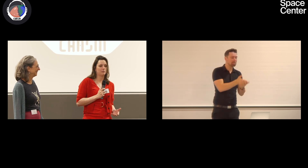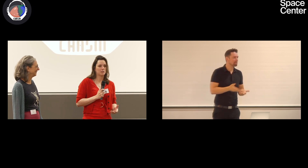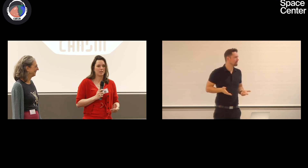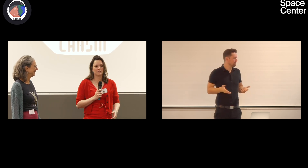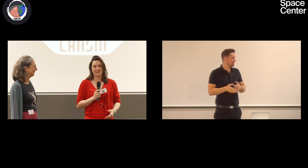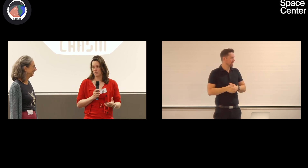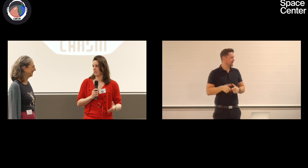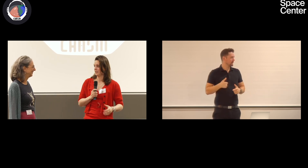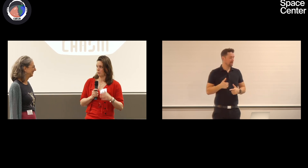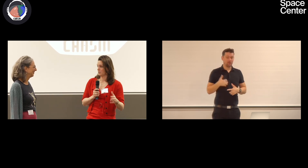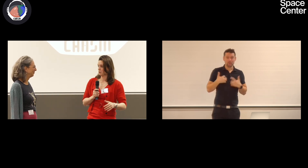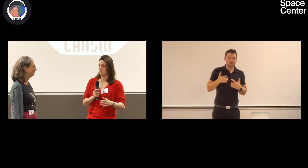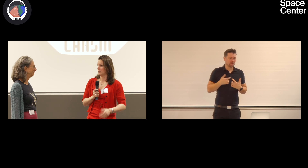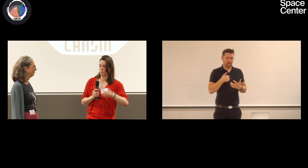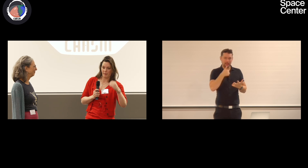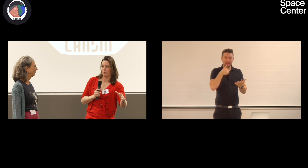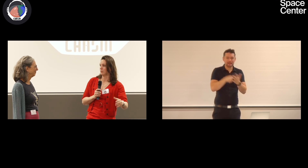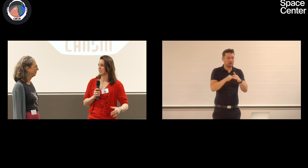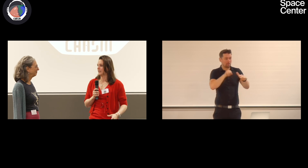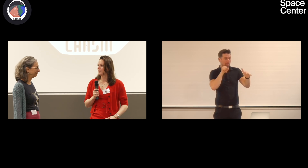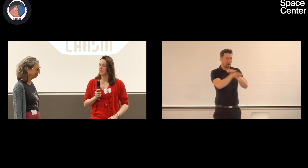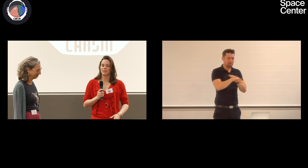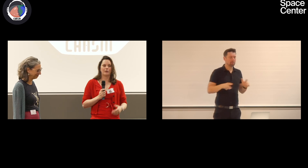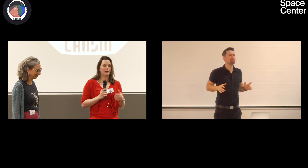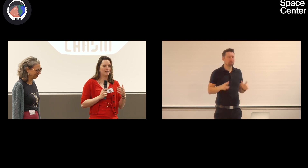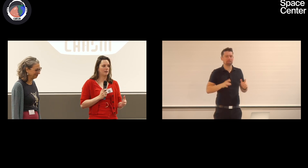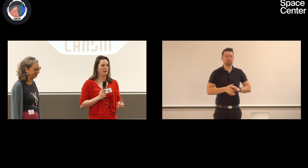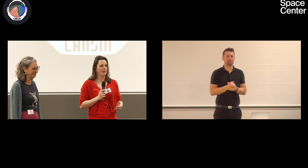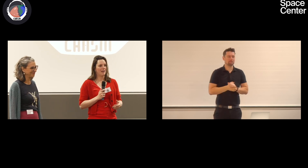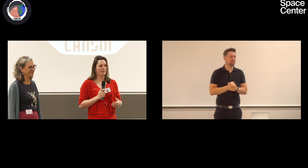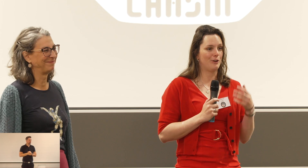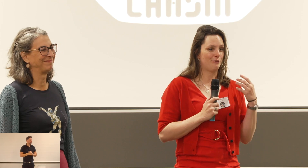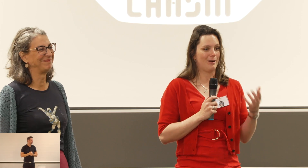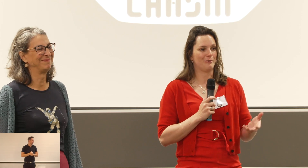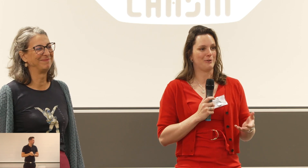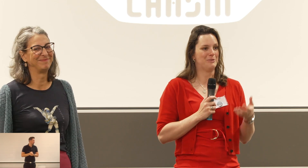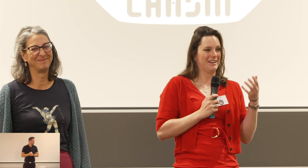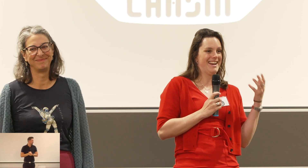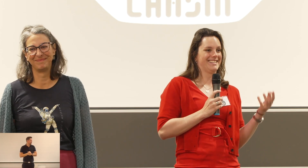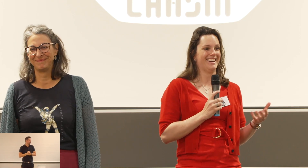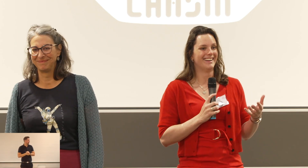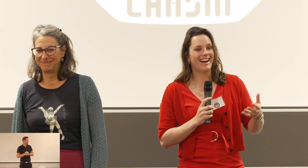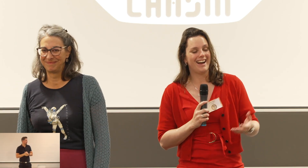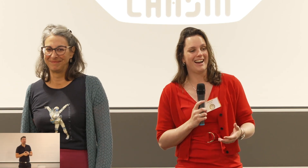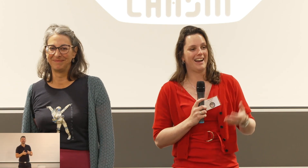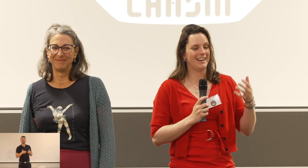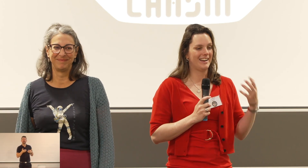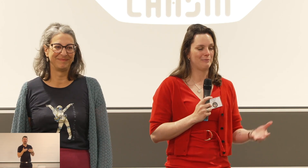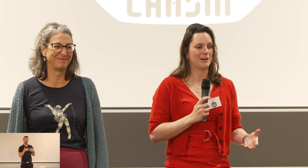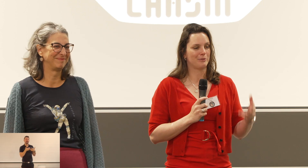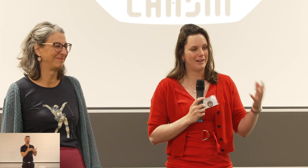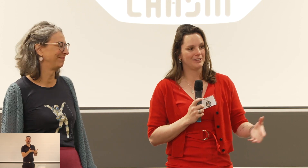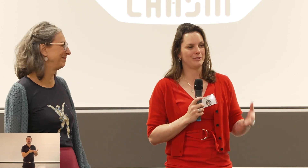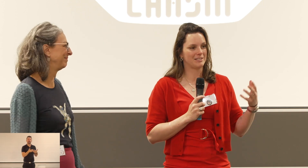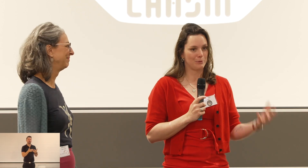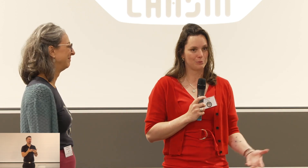my motivation letter, literally like they posted it 20 minutes, bam, I was in it, you know, and they threw around and recruited me later. Uh, I